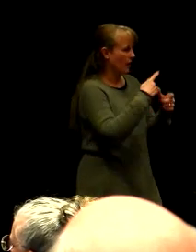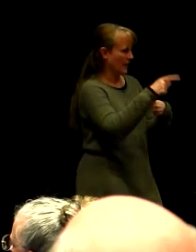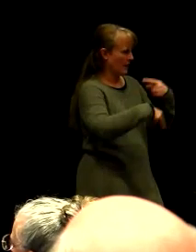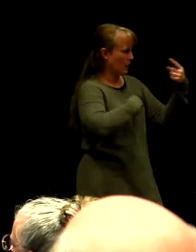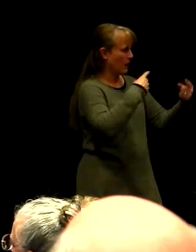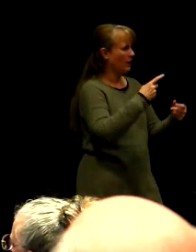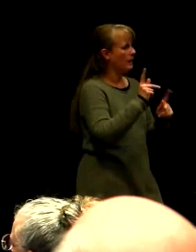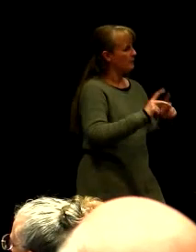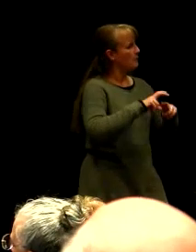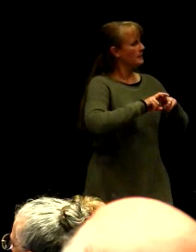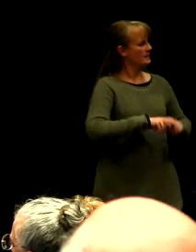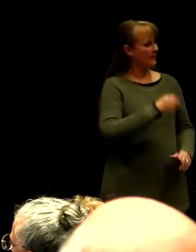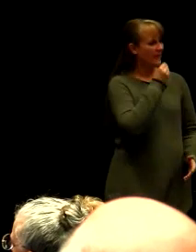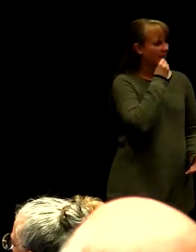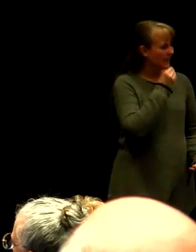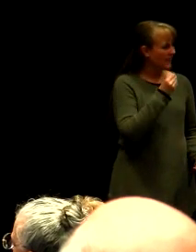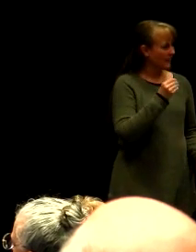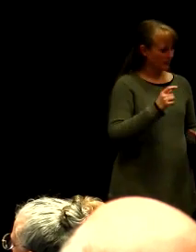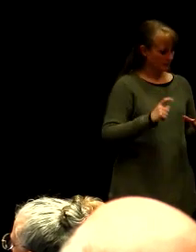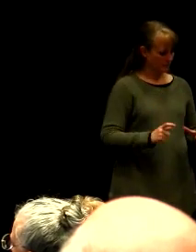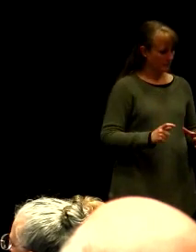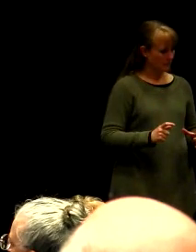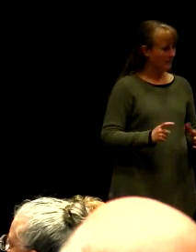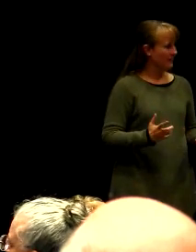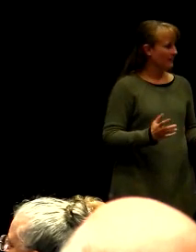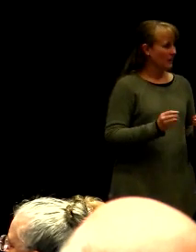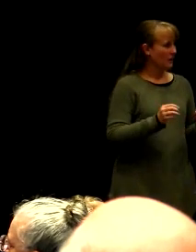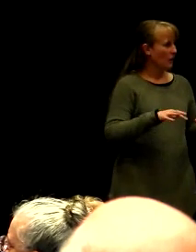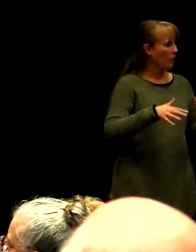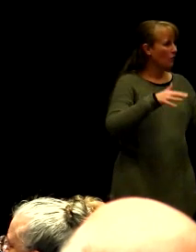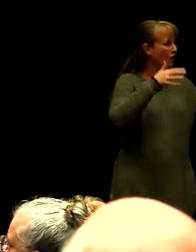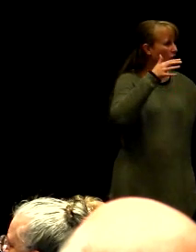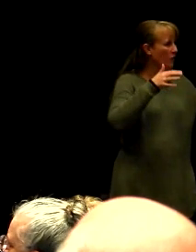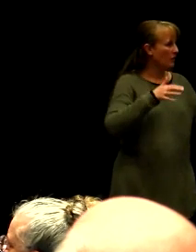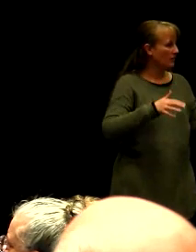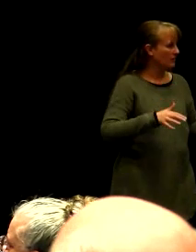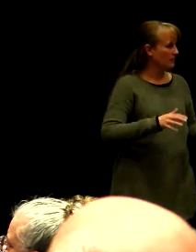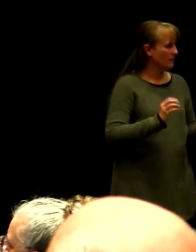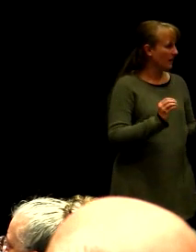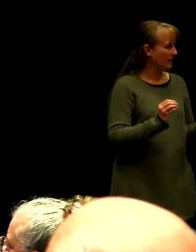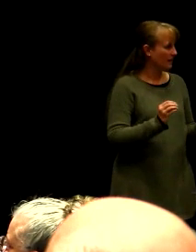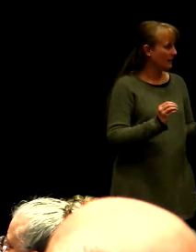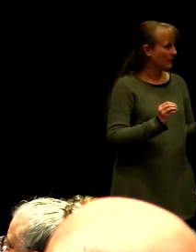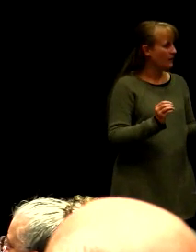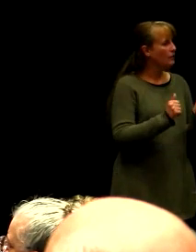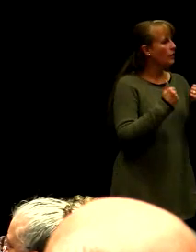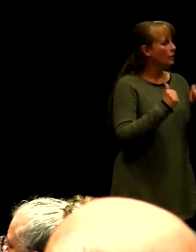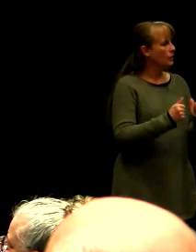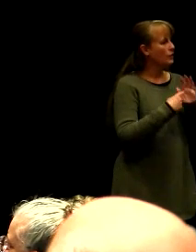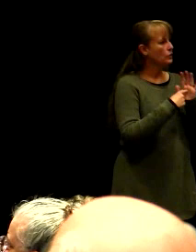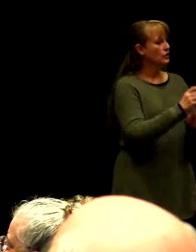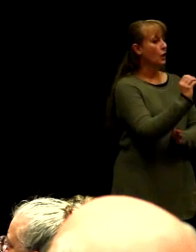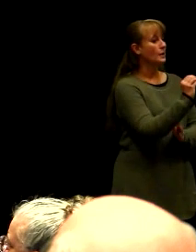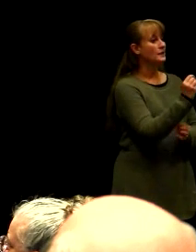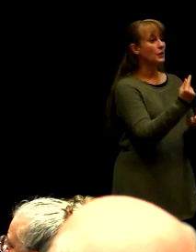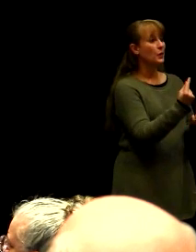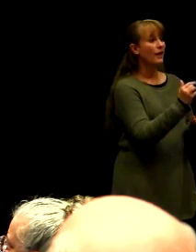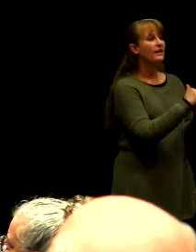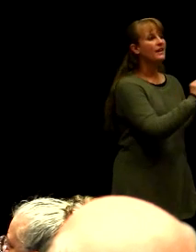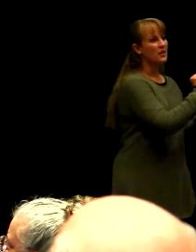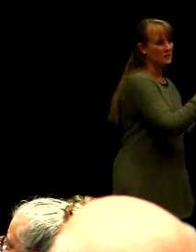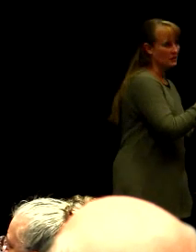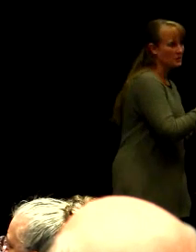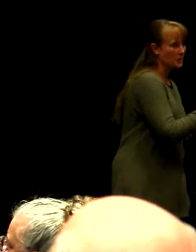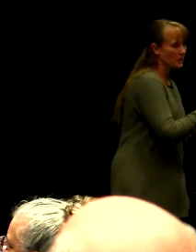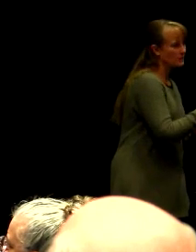eating meals, and there's no attempt to depict zero gravity in those